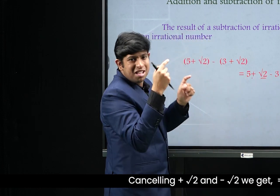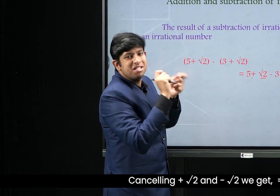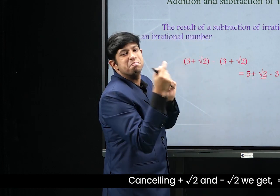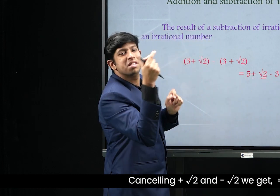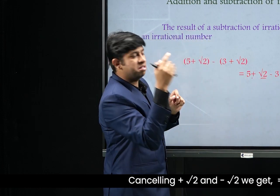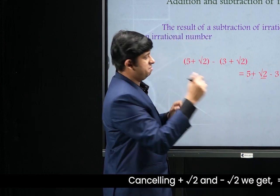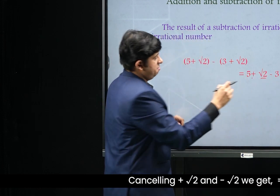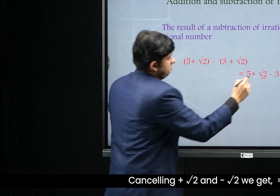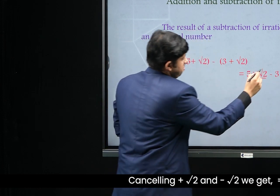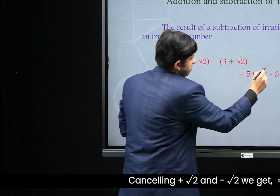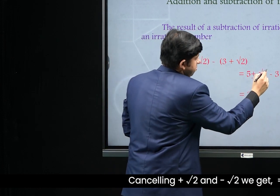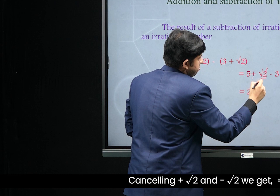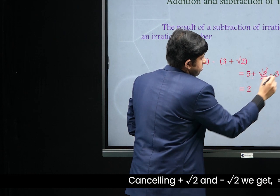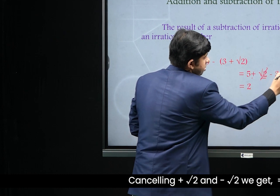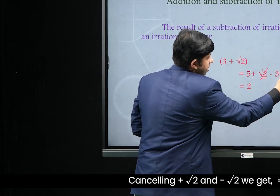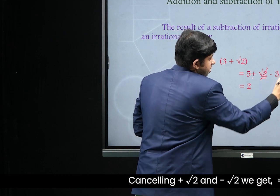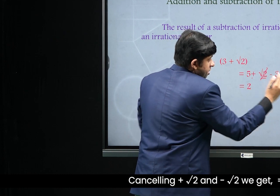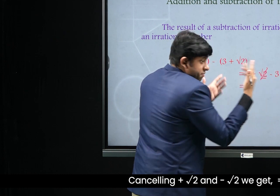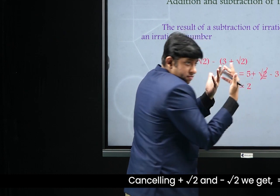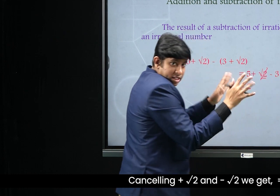Cancelling plus root 2 and minus root 2, we get 2.